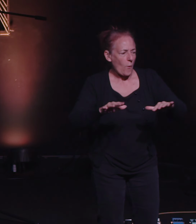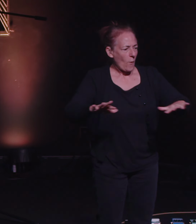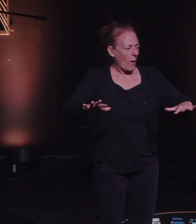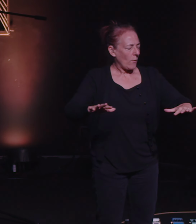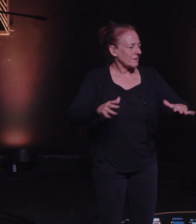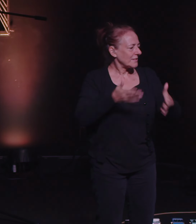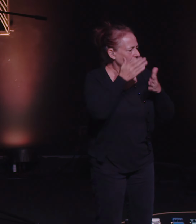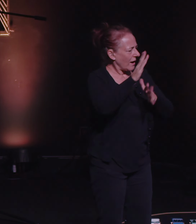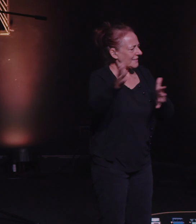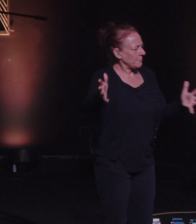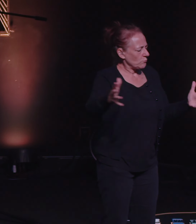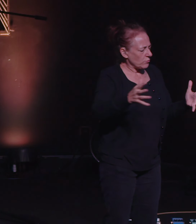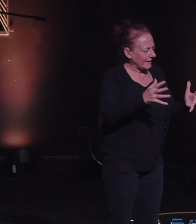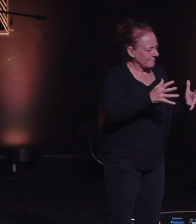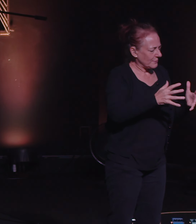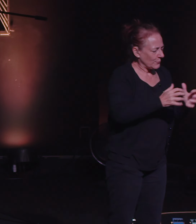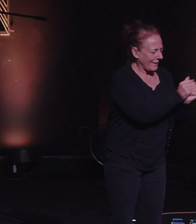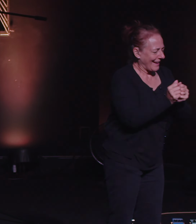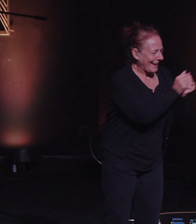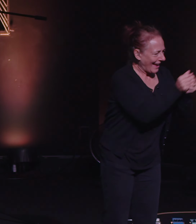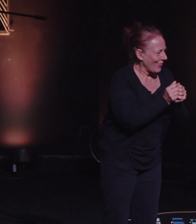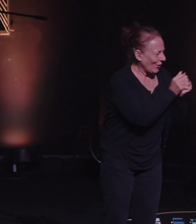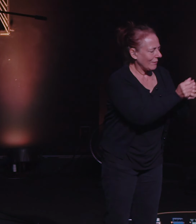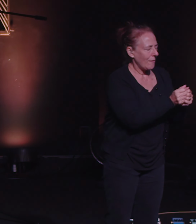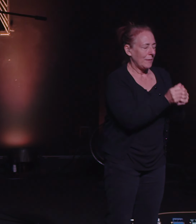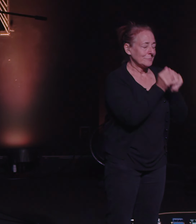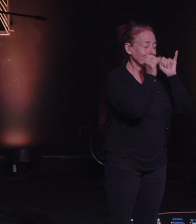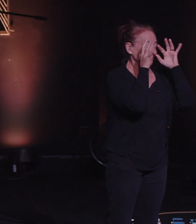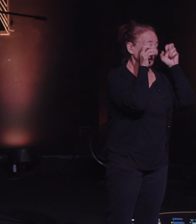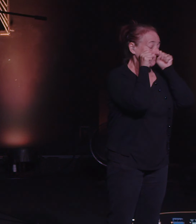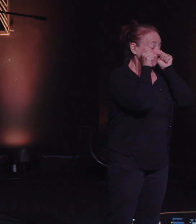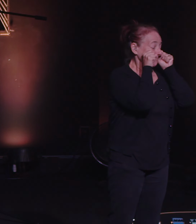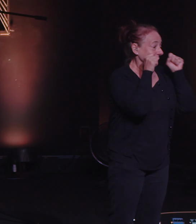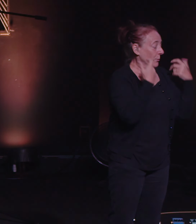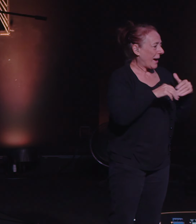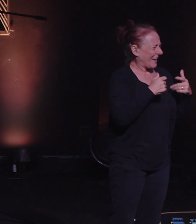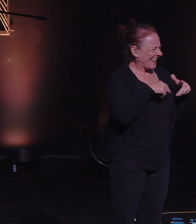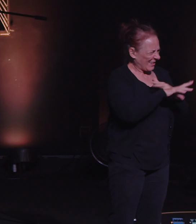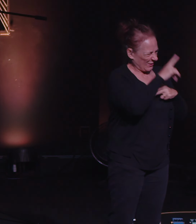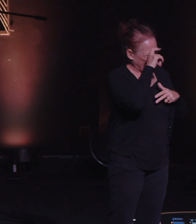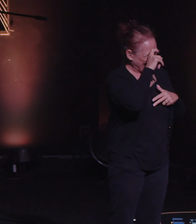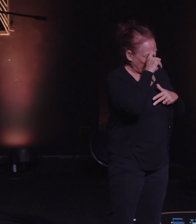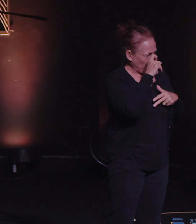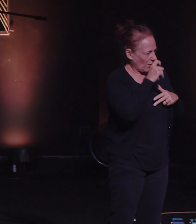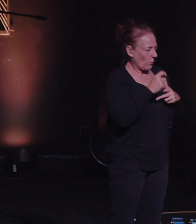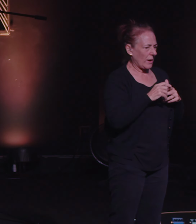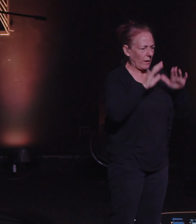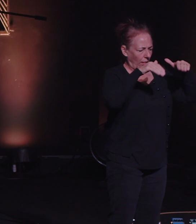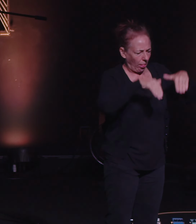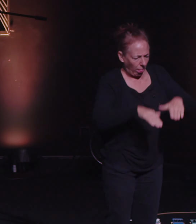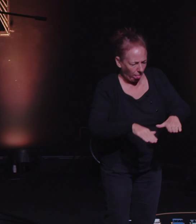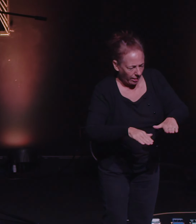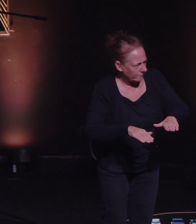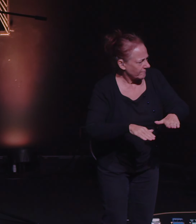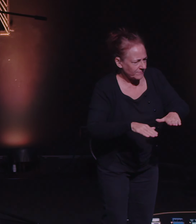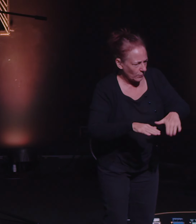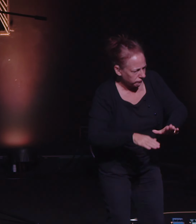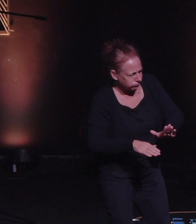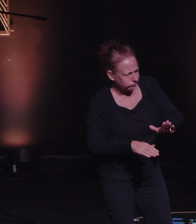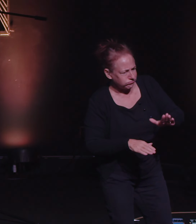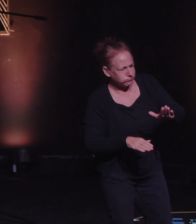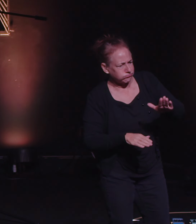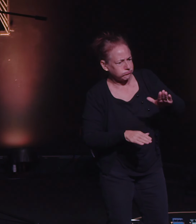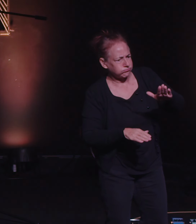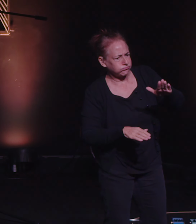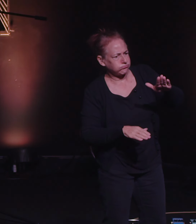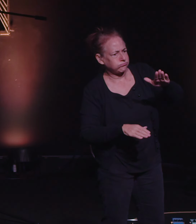God has been bringing us together, and it's been incredible to see that even through summer, when you're supposed to dip, we did not see any dip in attendance or